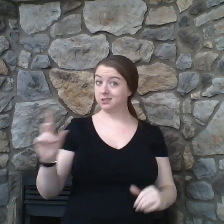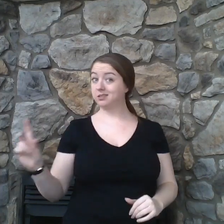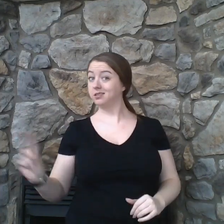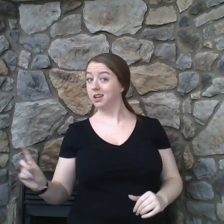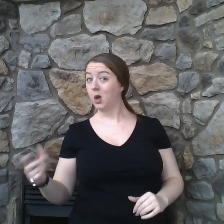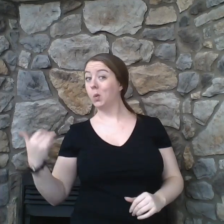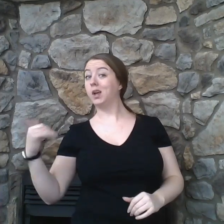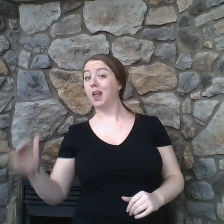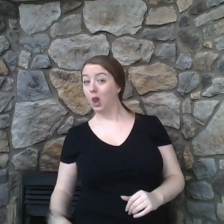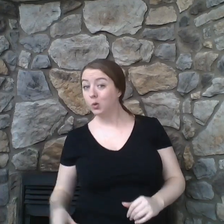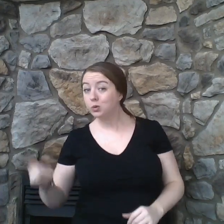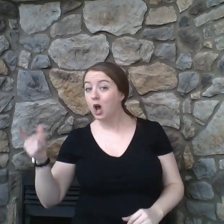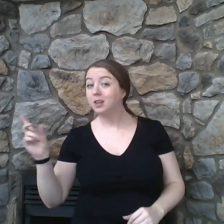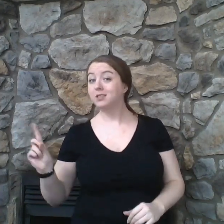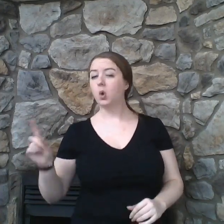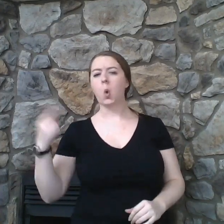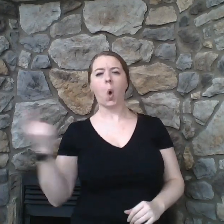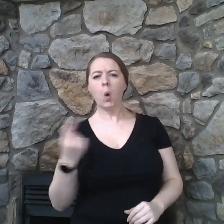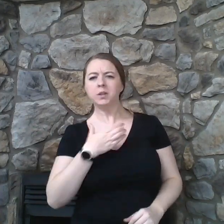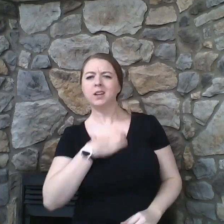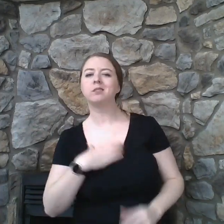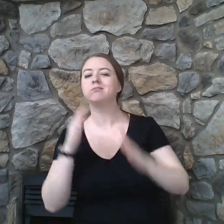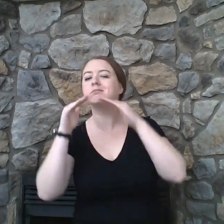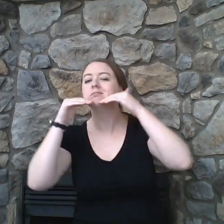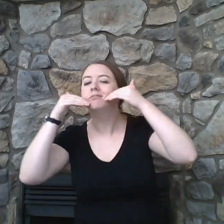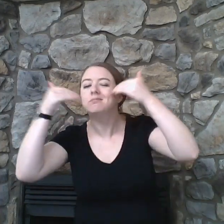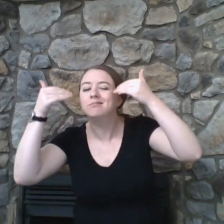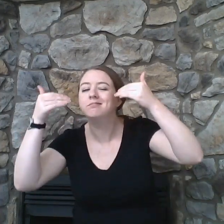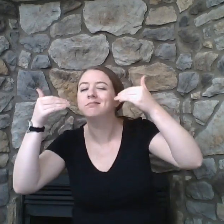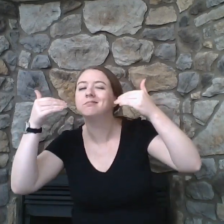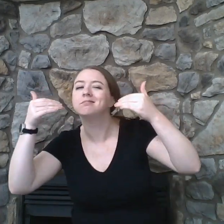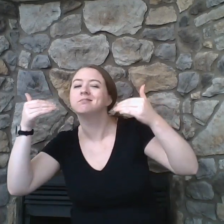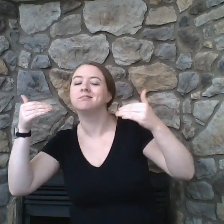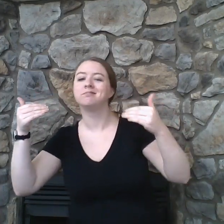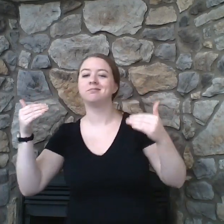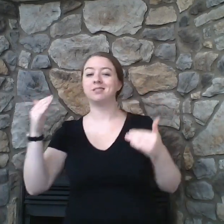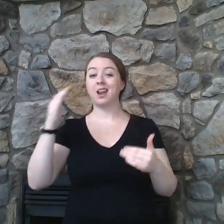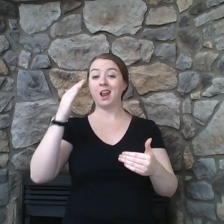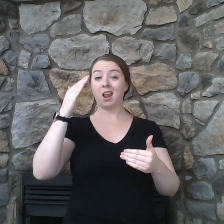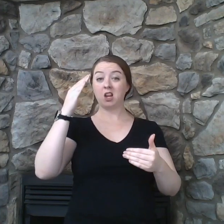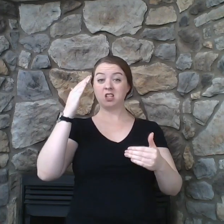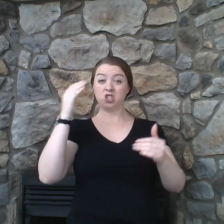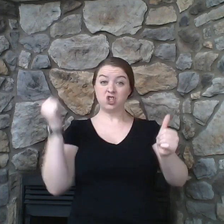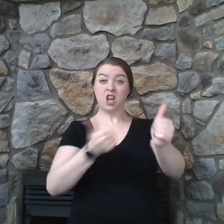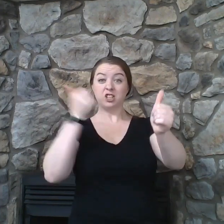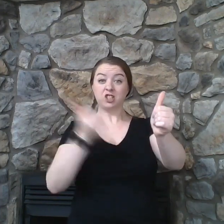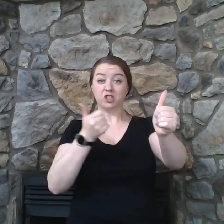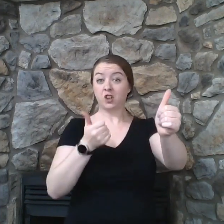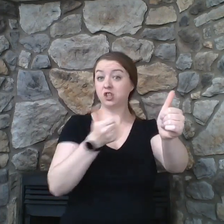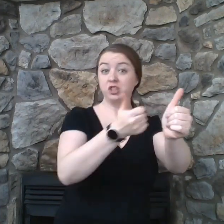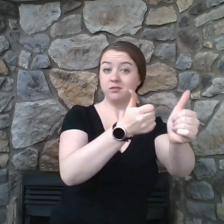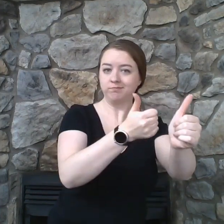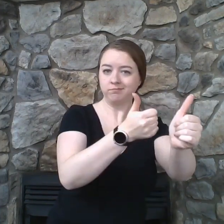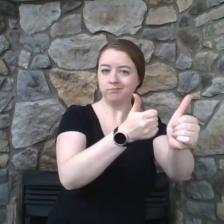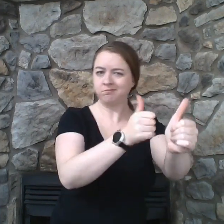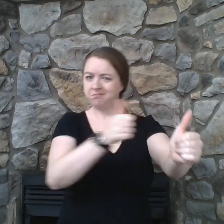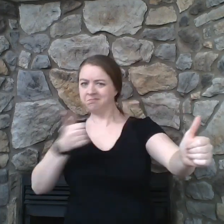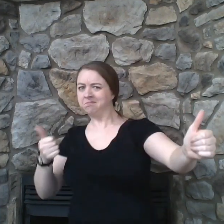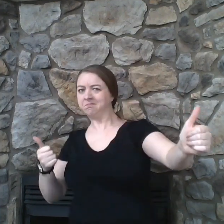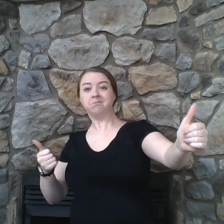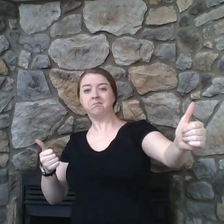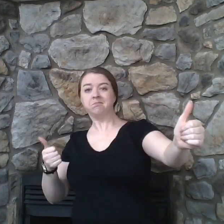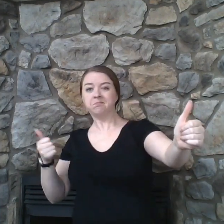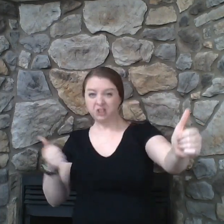ran Dingo, Yellow Dog Dingo, always hungry, grinning like a rat trap, never getting nearer, never getting